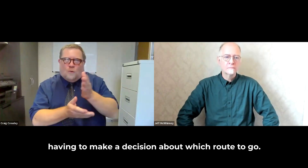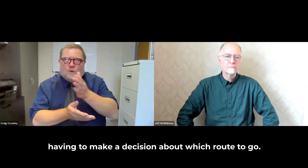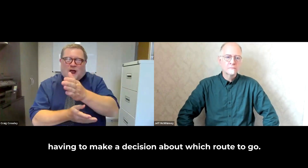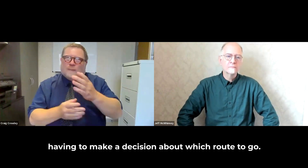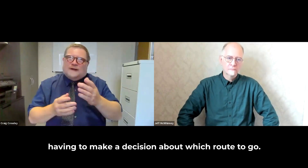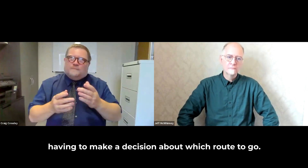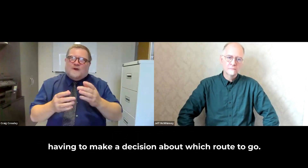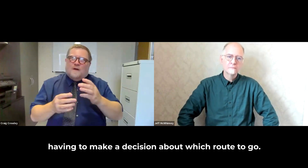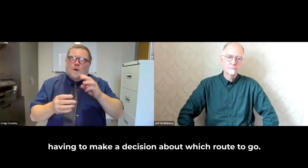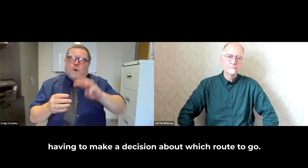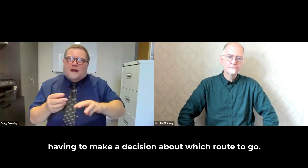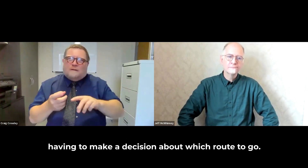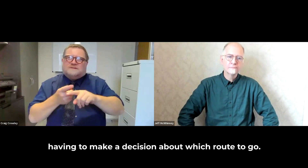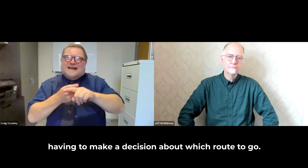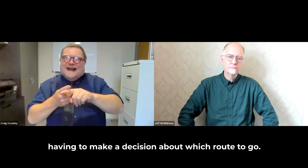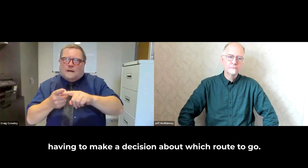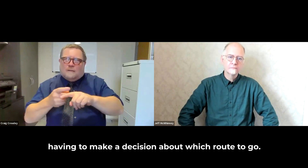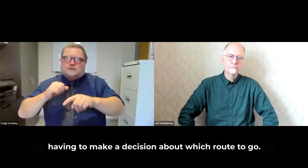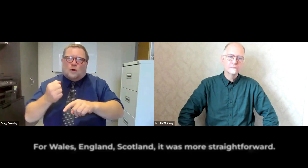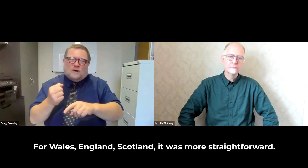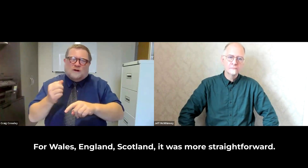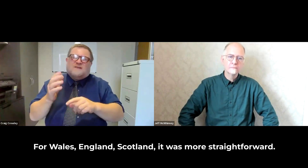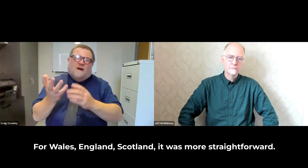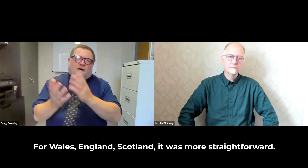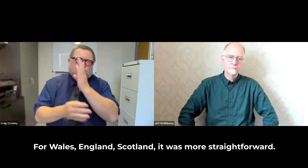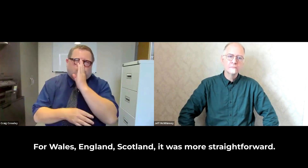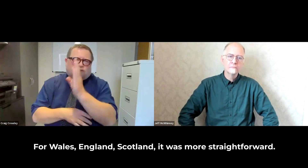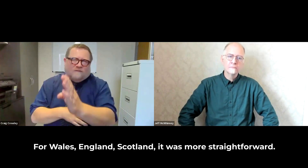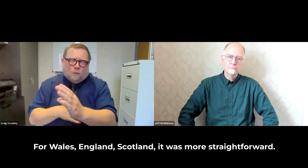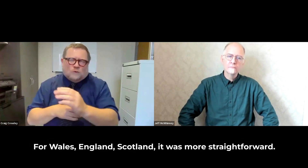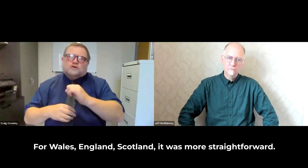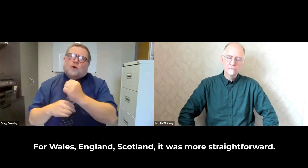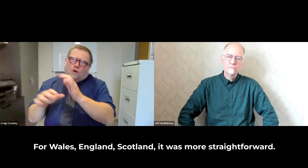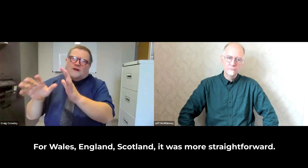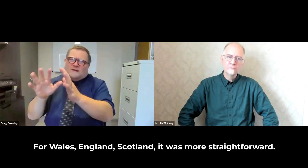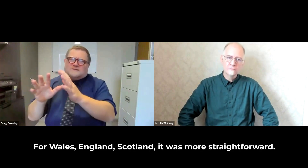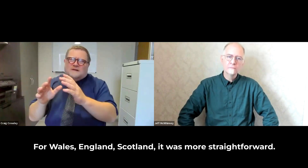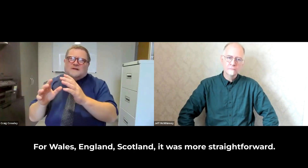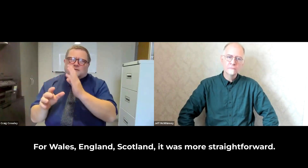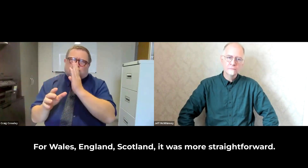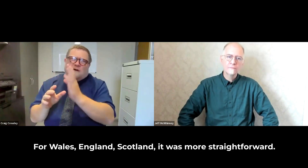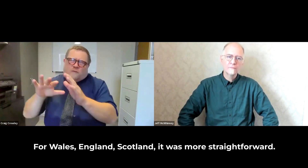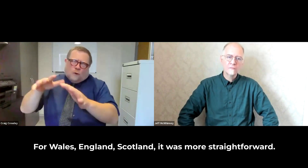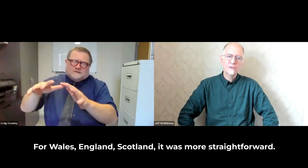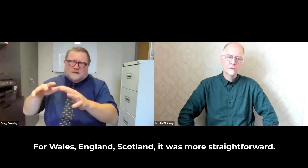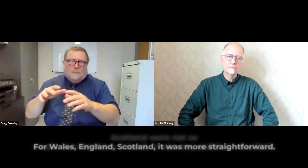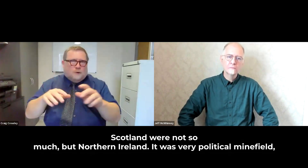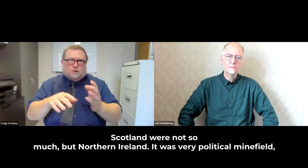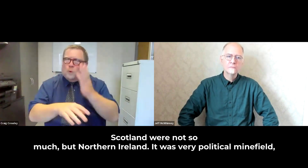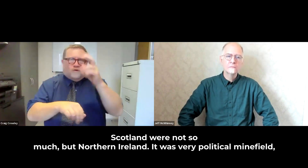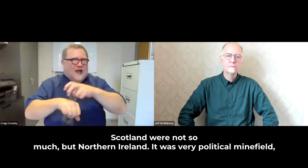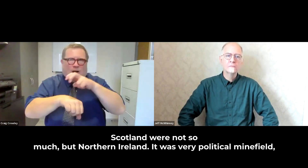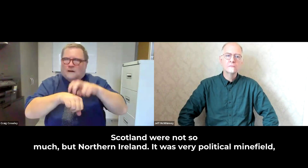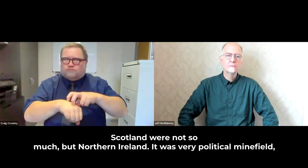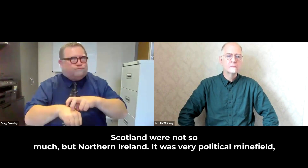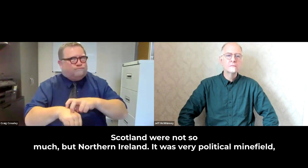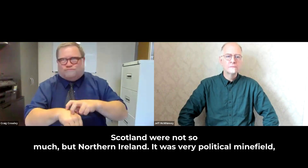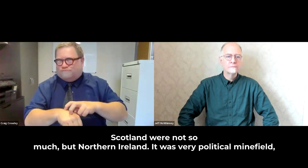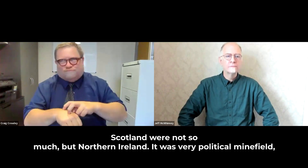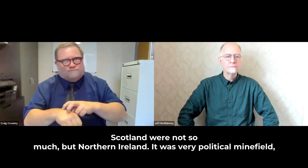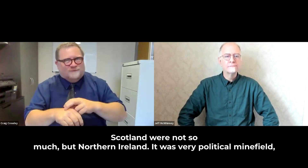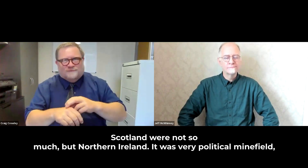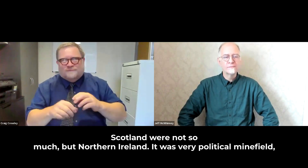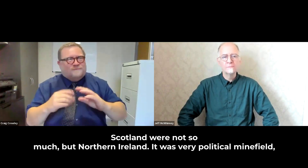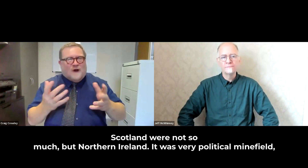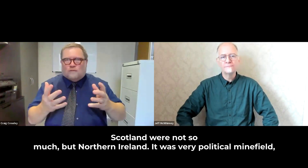a decision kind of which route to go. Wales, England, Scotland, it was kind of more straightforward. Scotland were not so much,